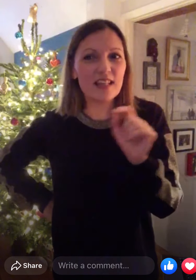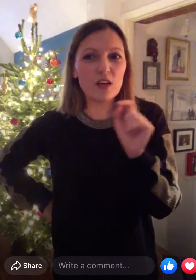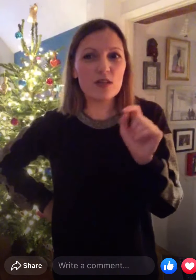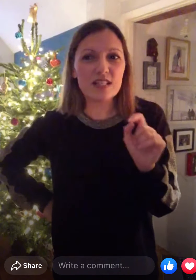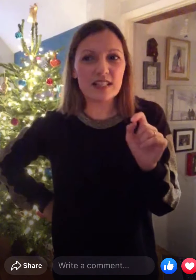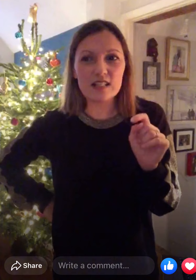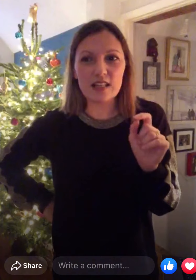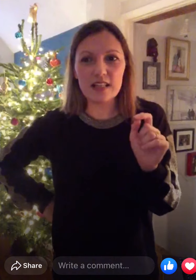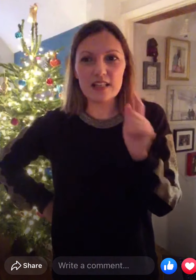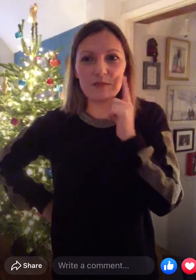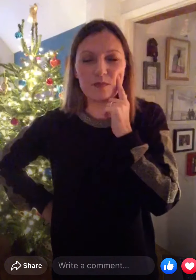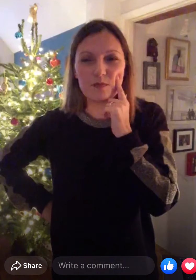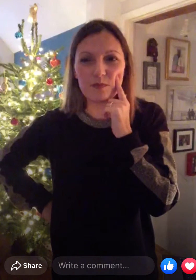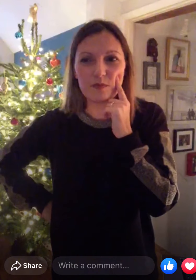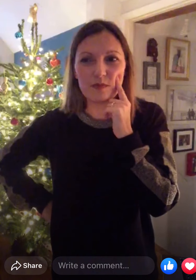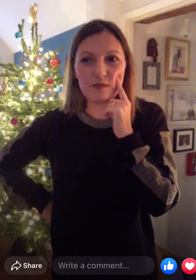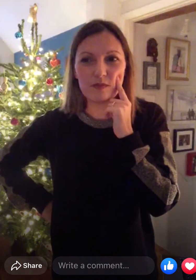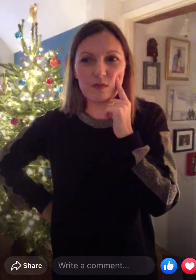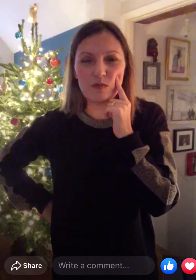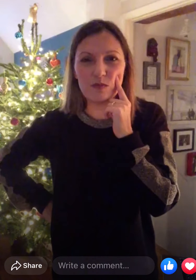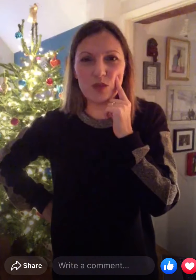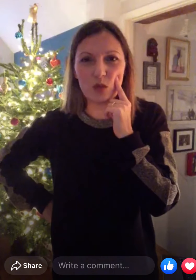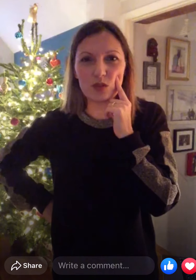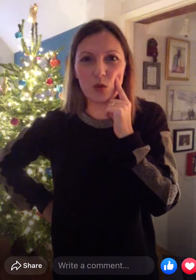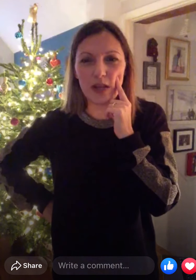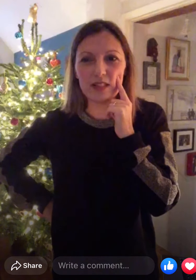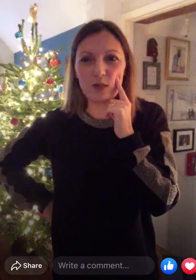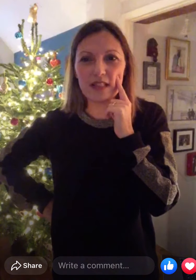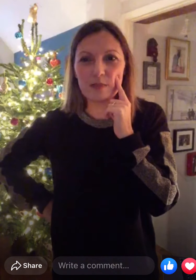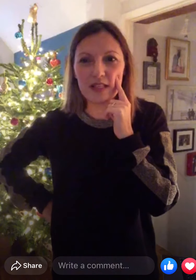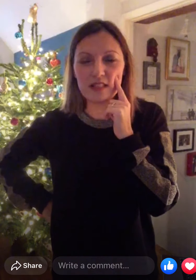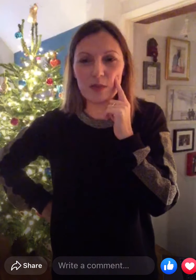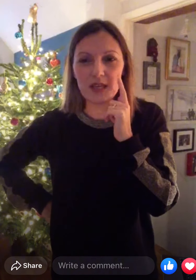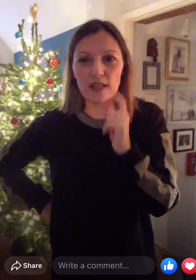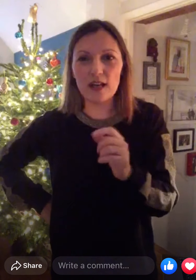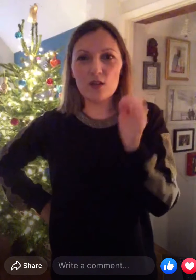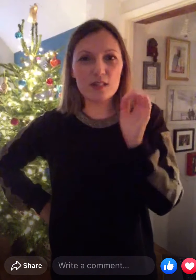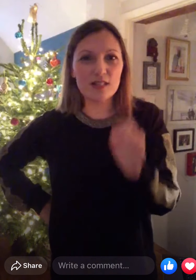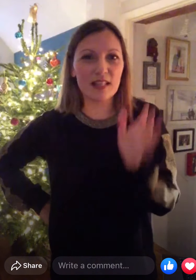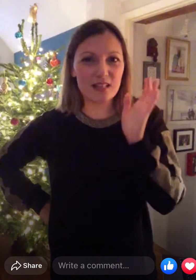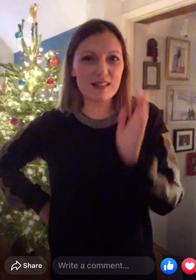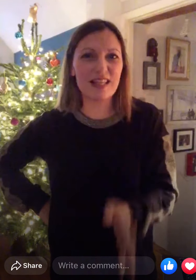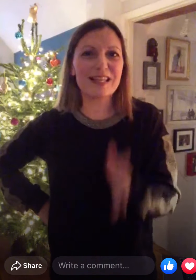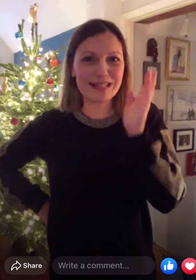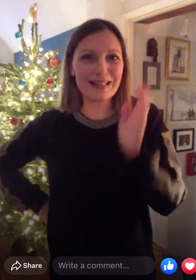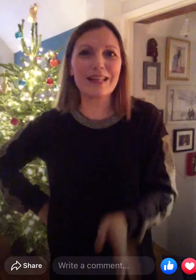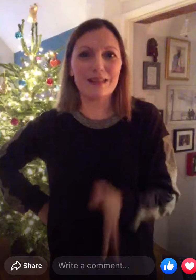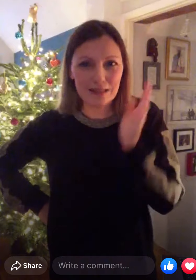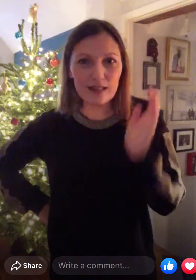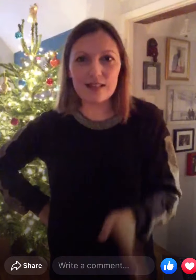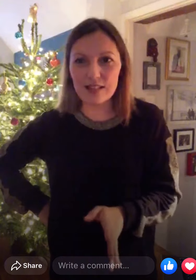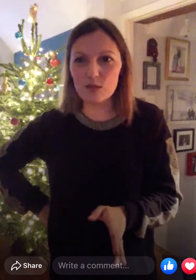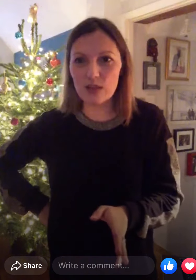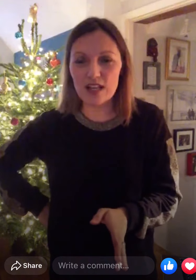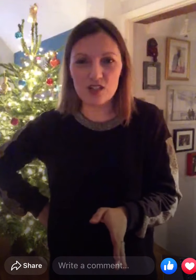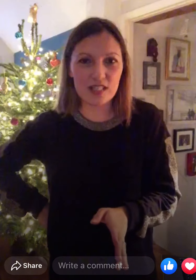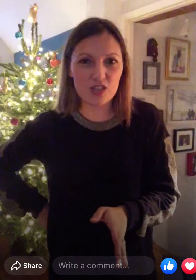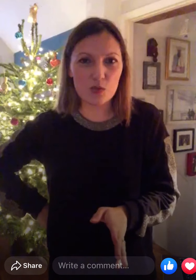I always sing that slightly. Not quite the way it's meant to be. I always sing it as easily. As it should be